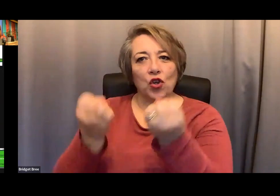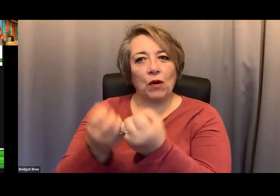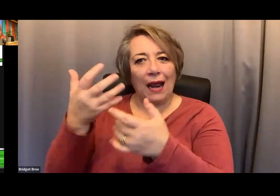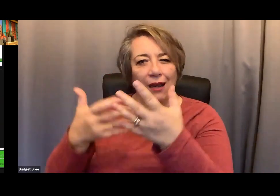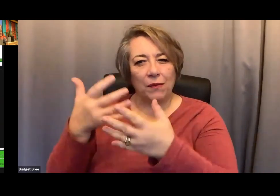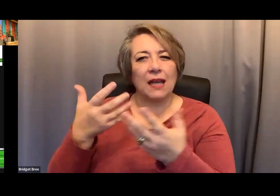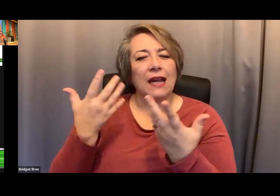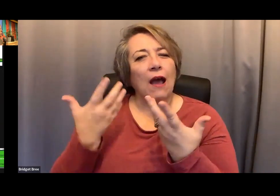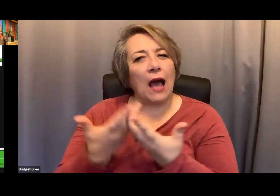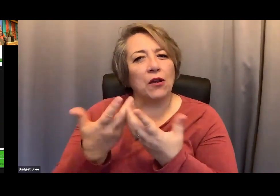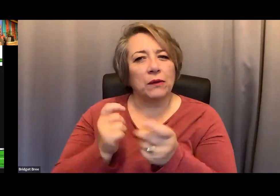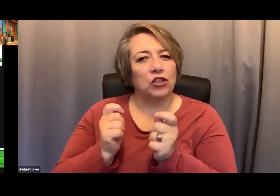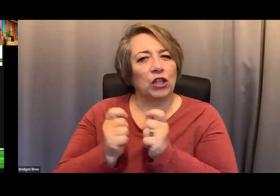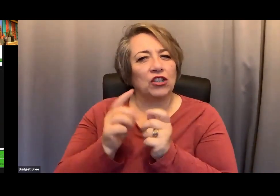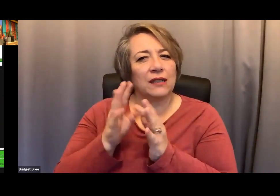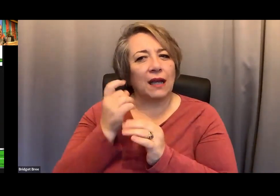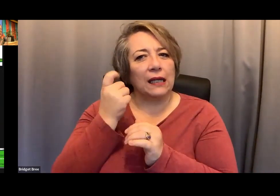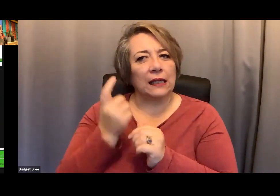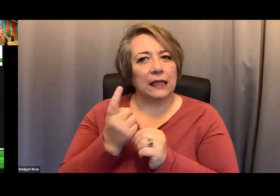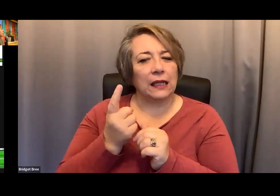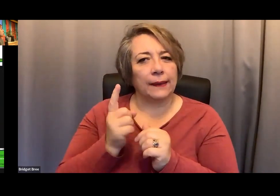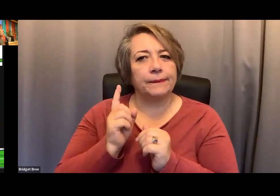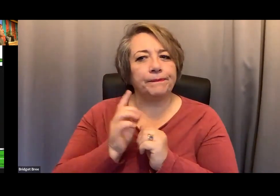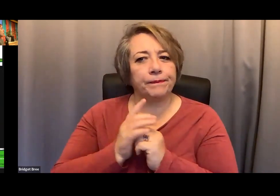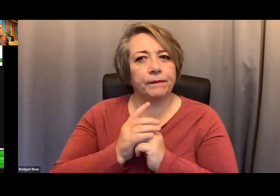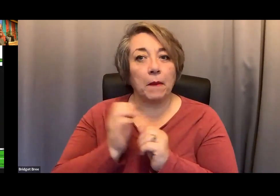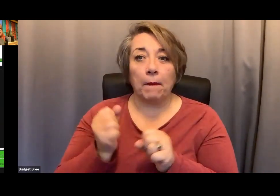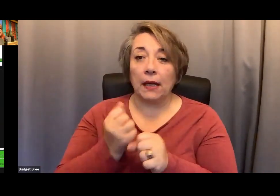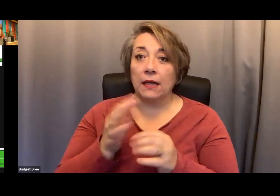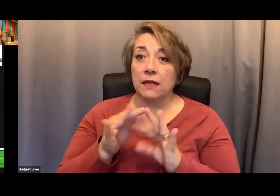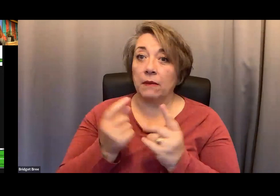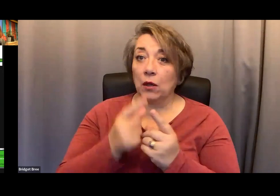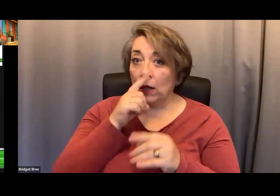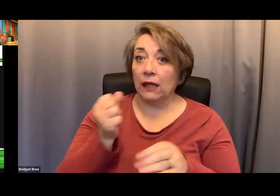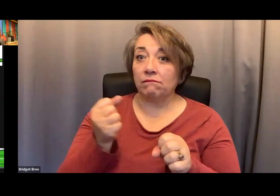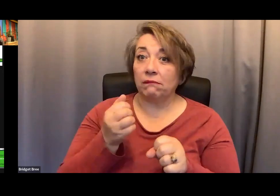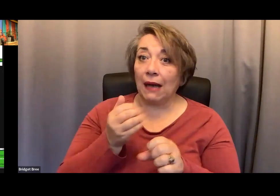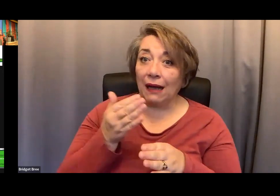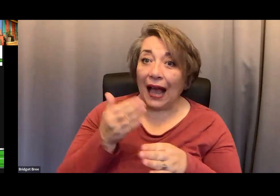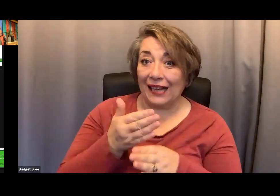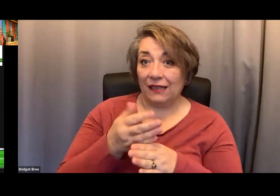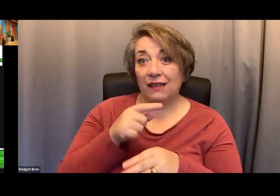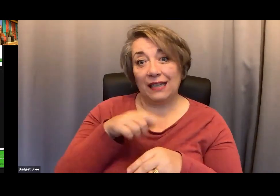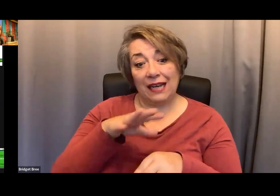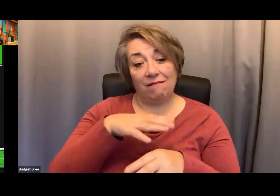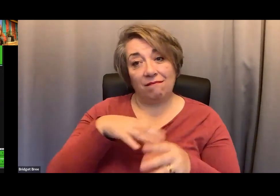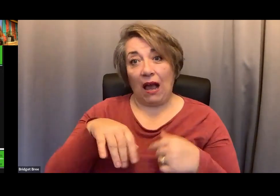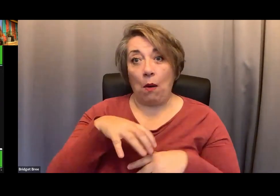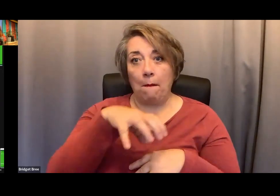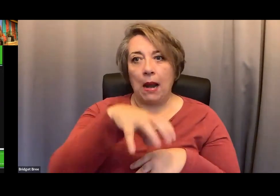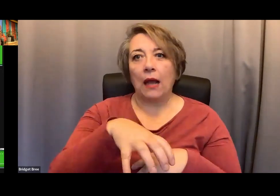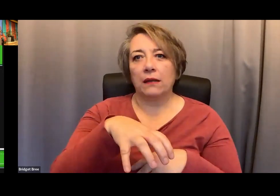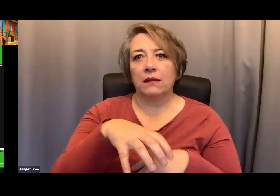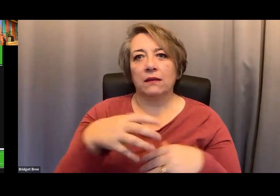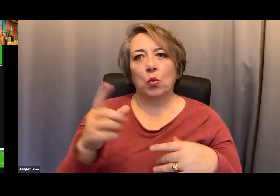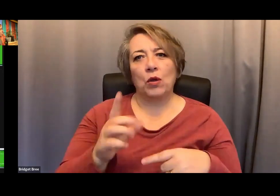this idea into action in our places? What would it mean for our place to live in the